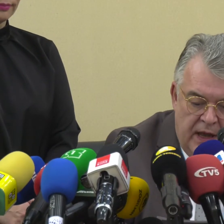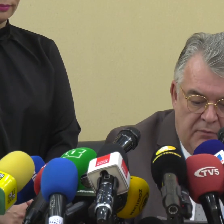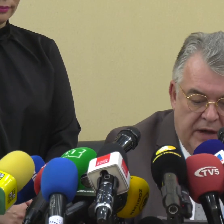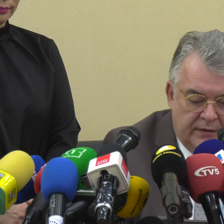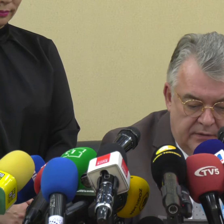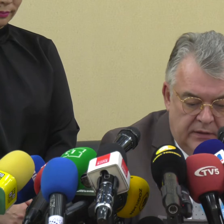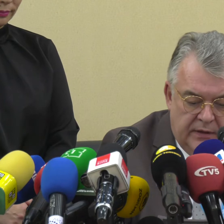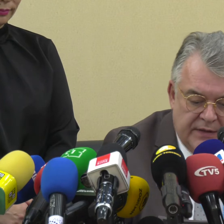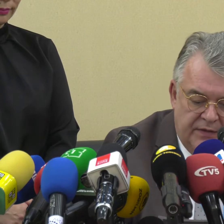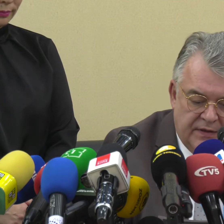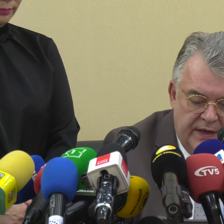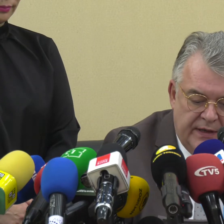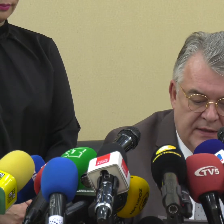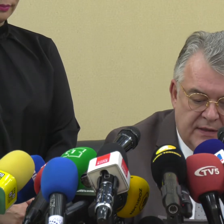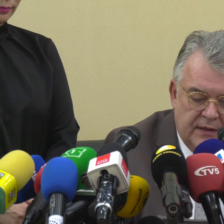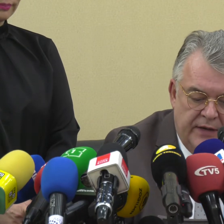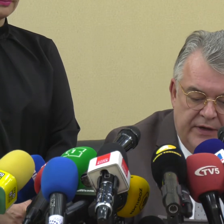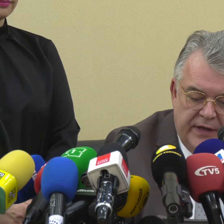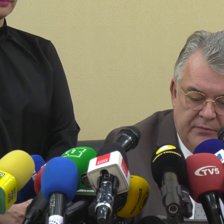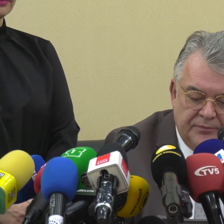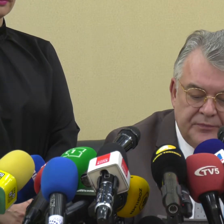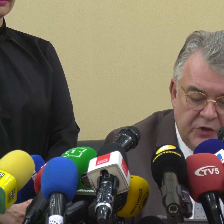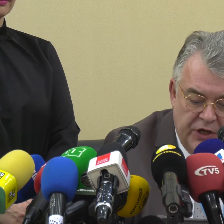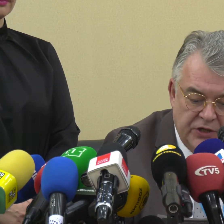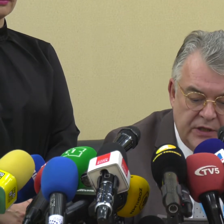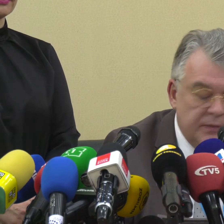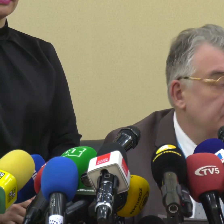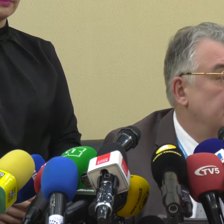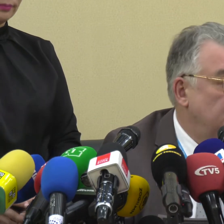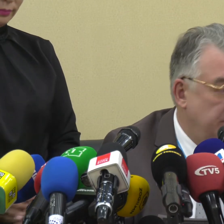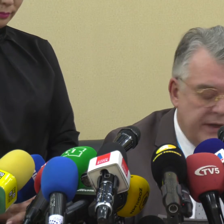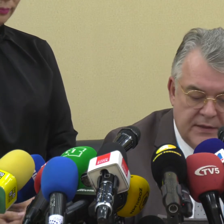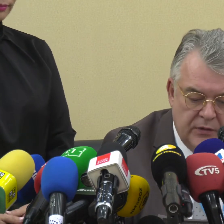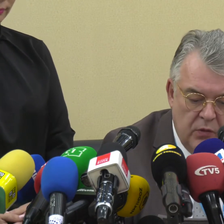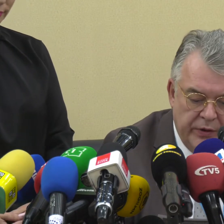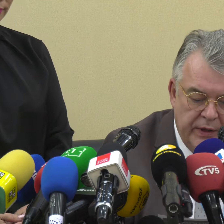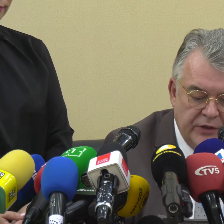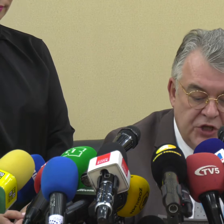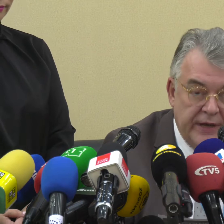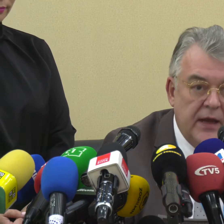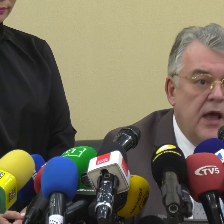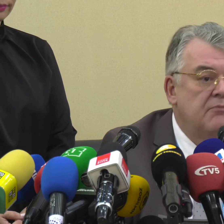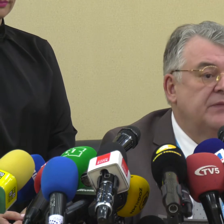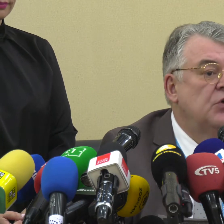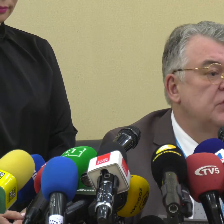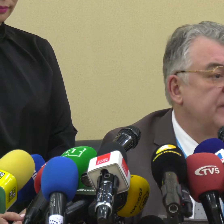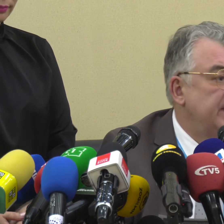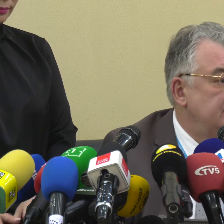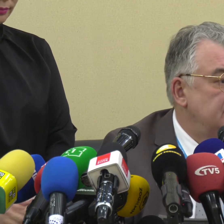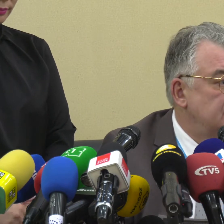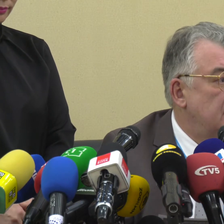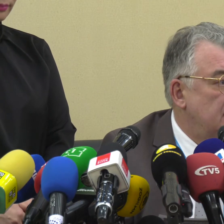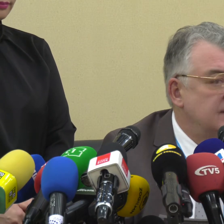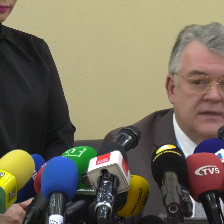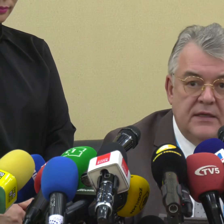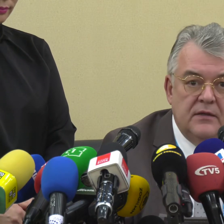deaths. But as we are saying, it's every time changing. Outbreak is ongoing in China, but most of the